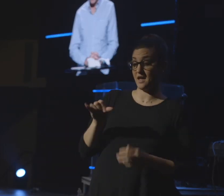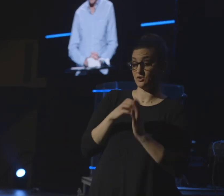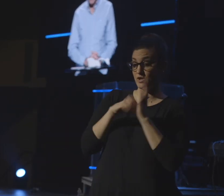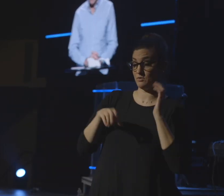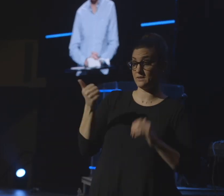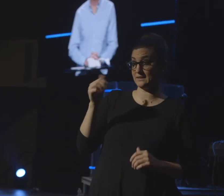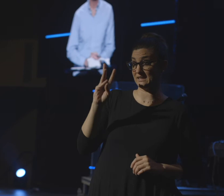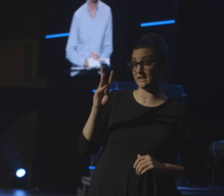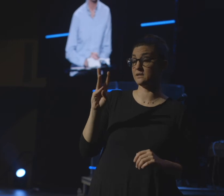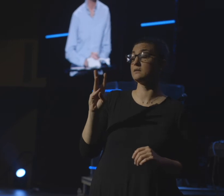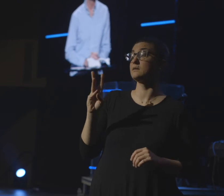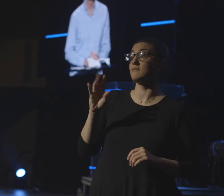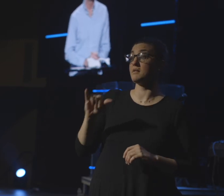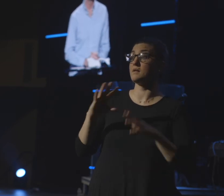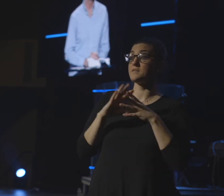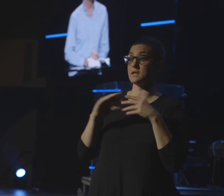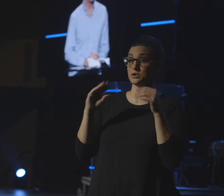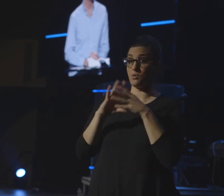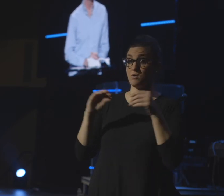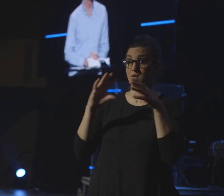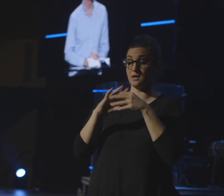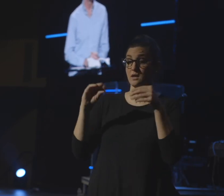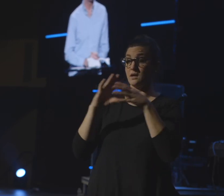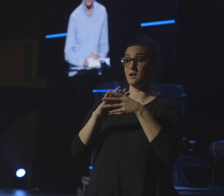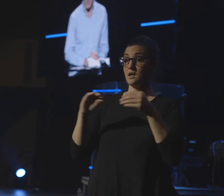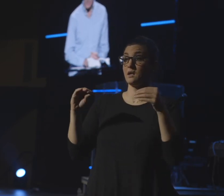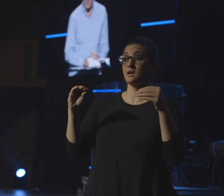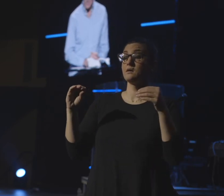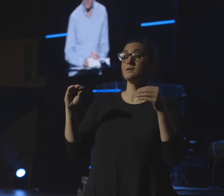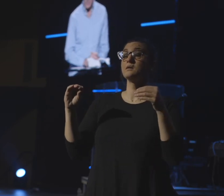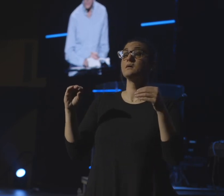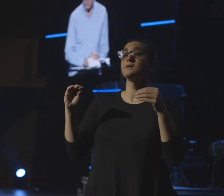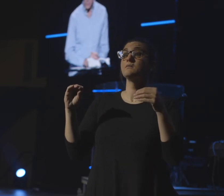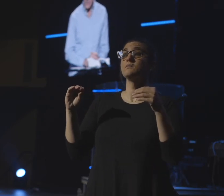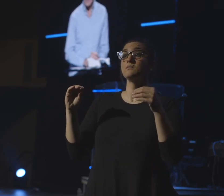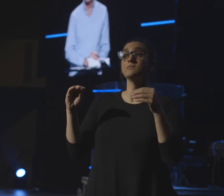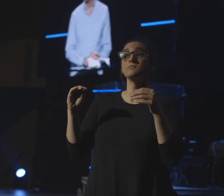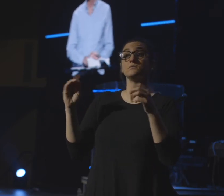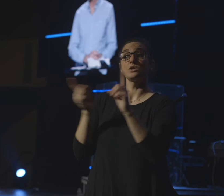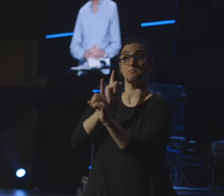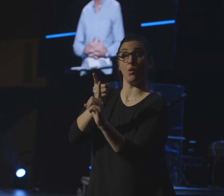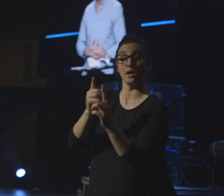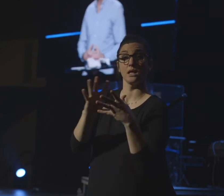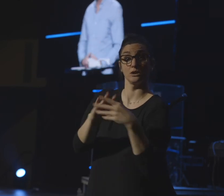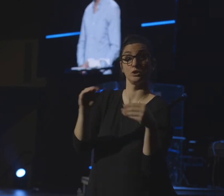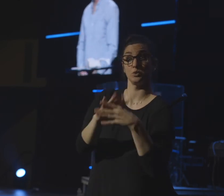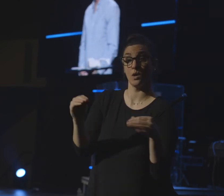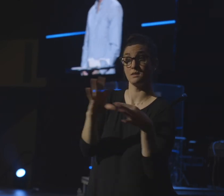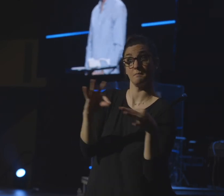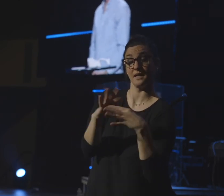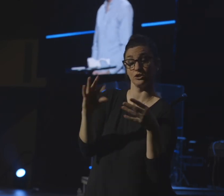16. The story is not the point. The story is not the